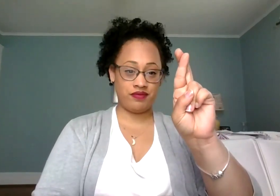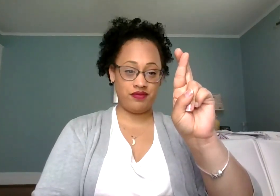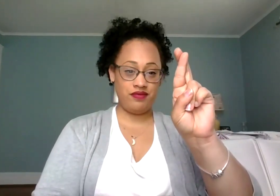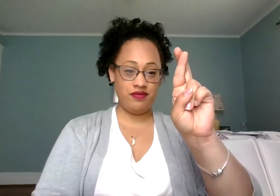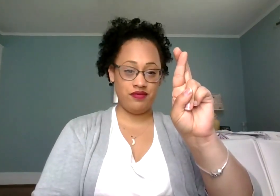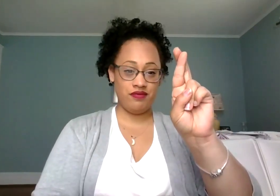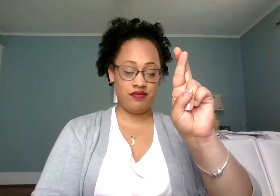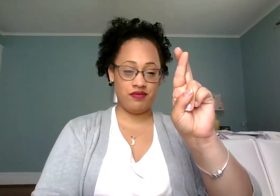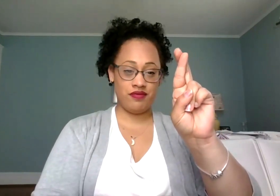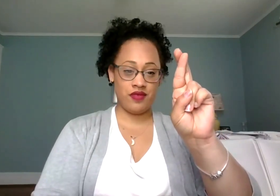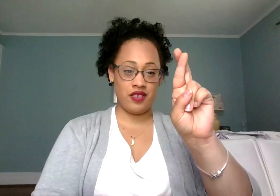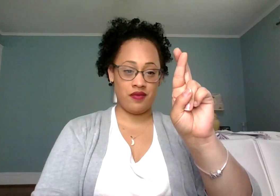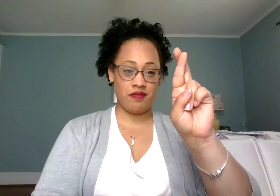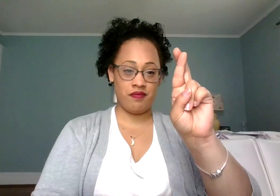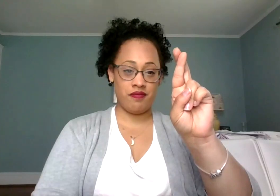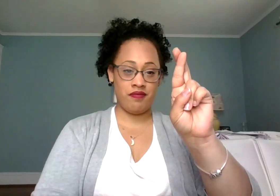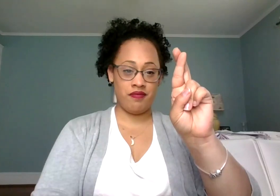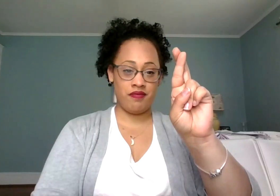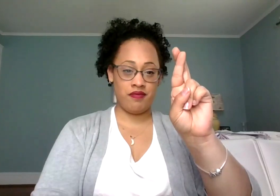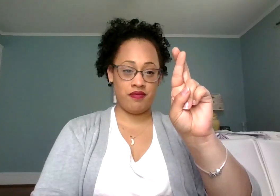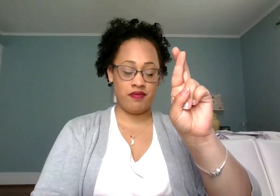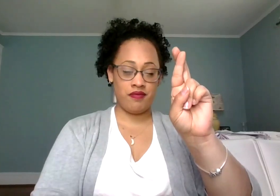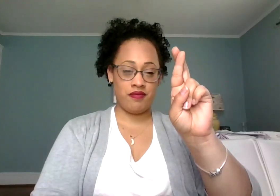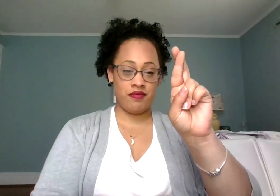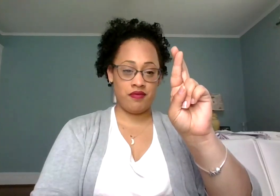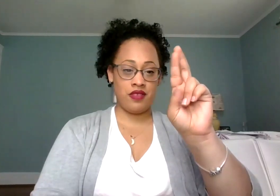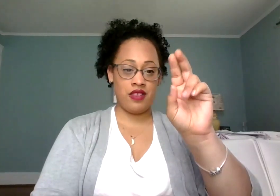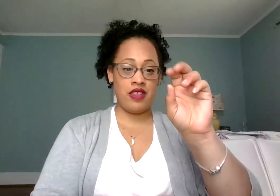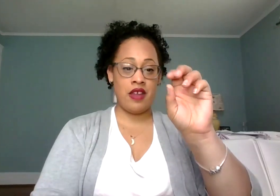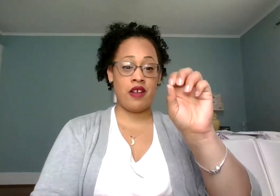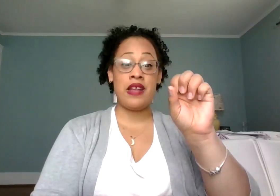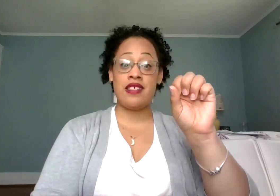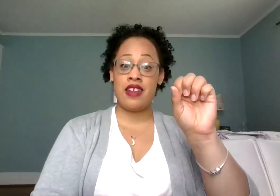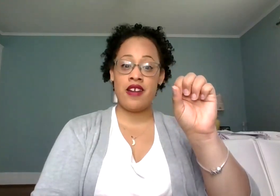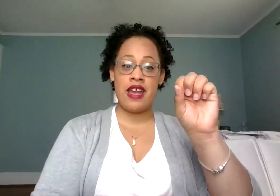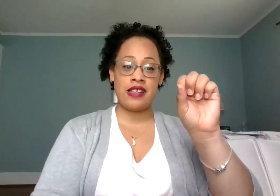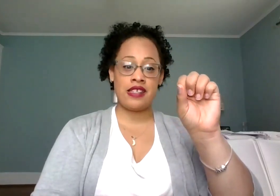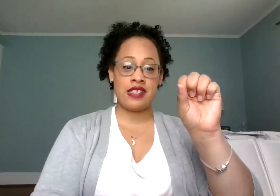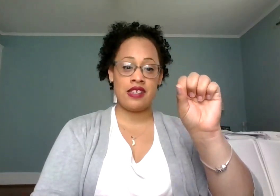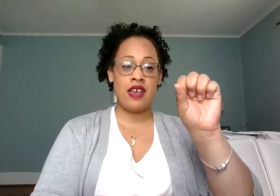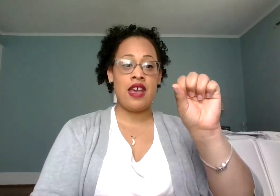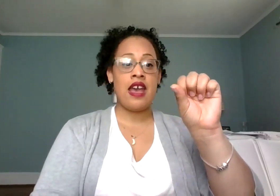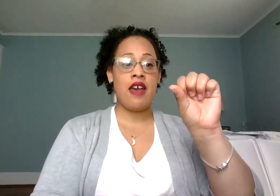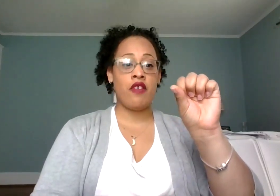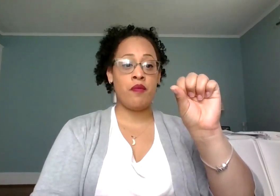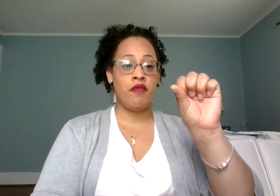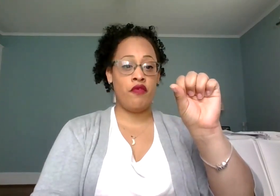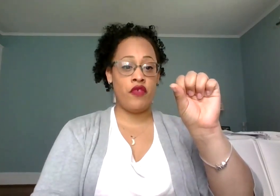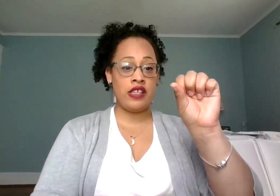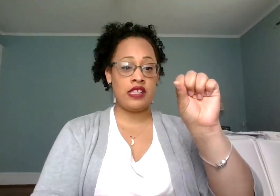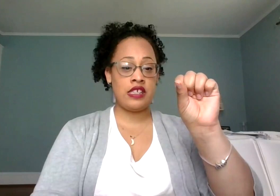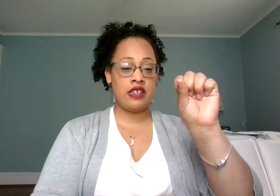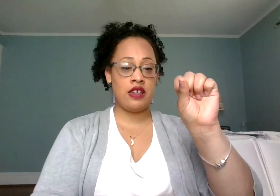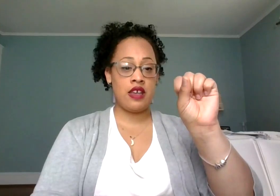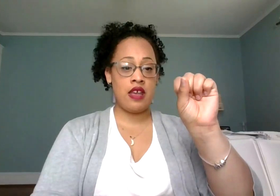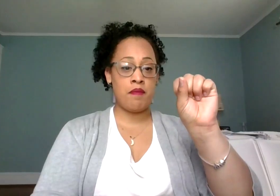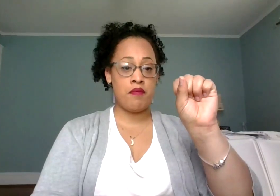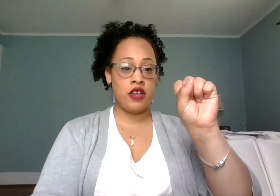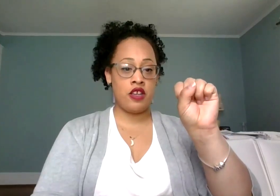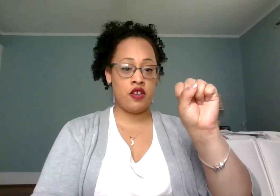Now we're going to make the letter S. have a fist and put your